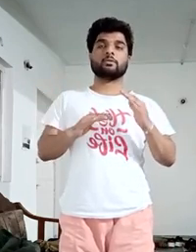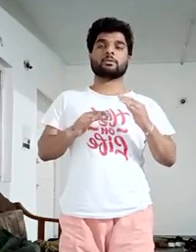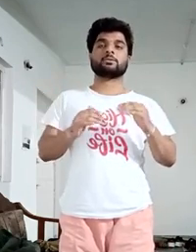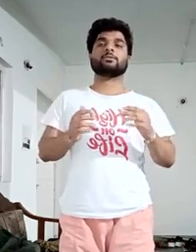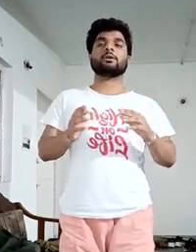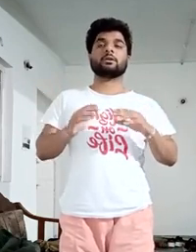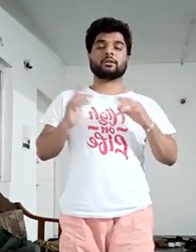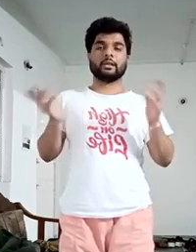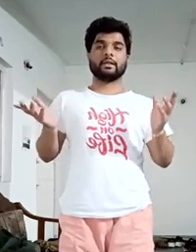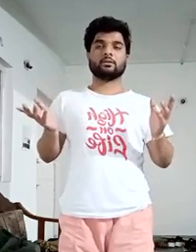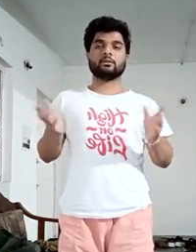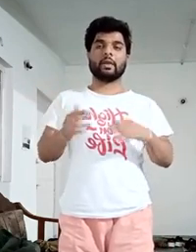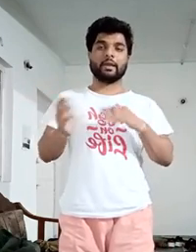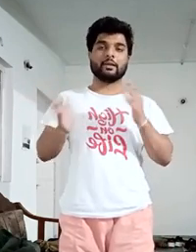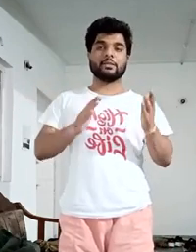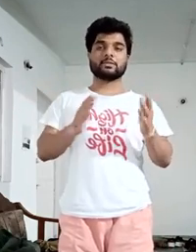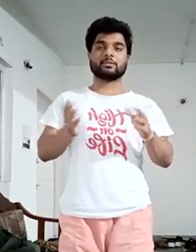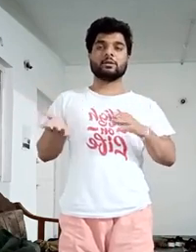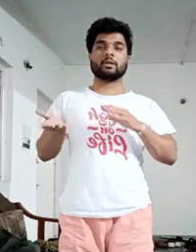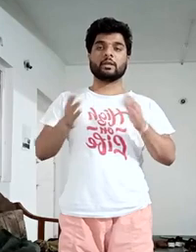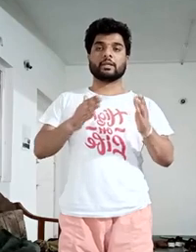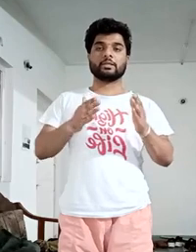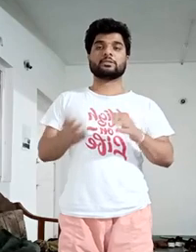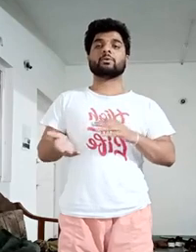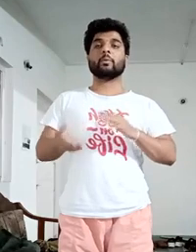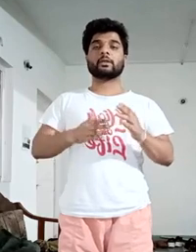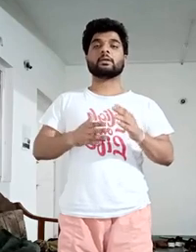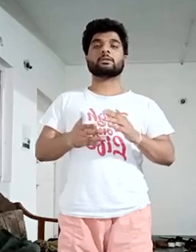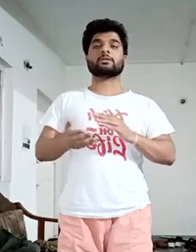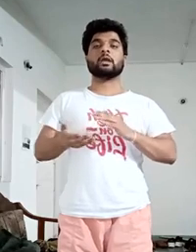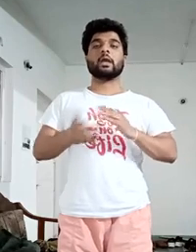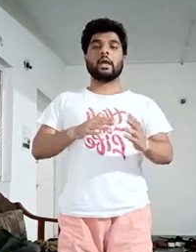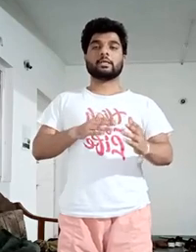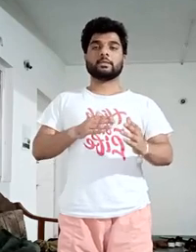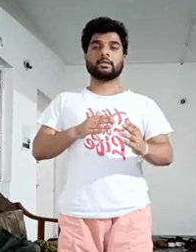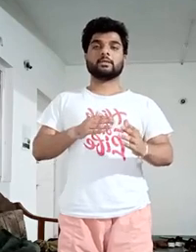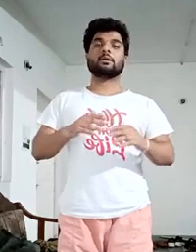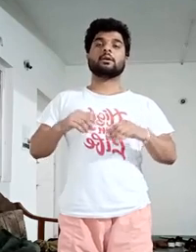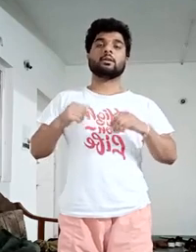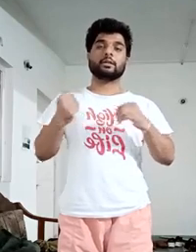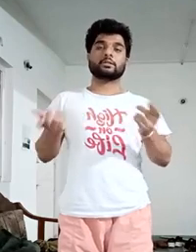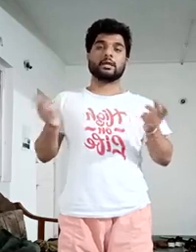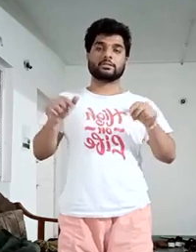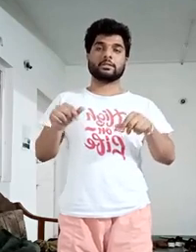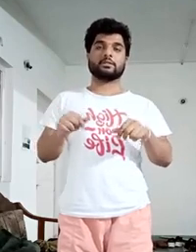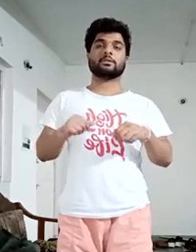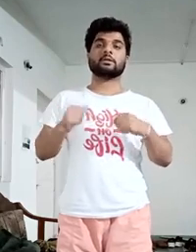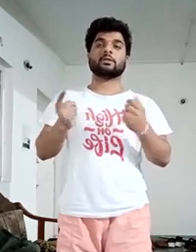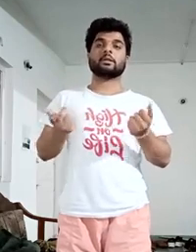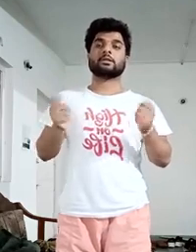frameworks like array list, linked list, vectors, hash set, linked hash set, tree